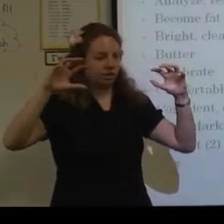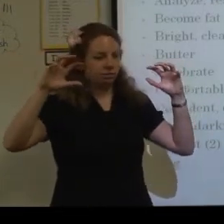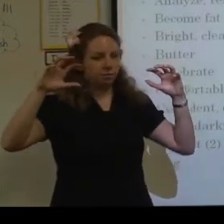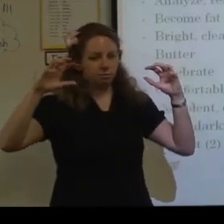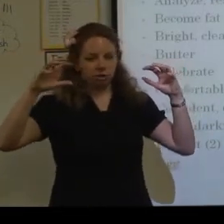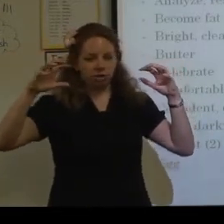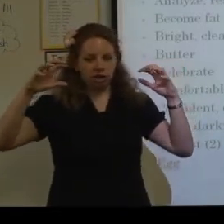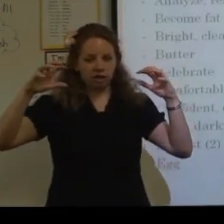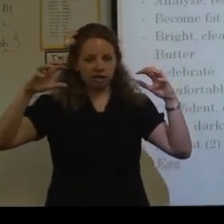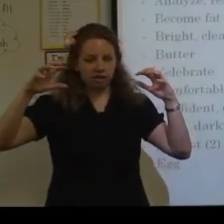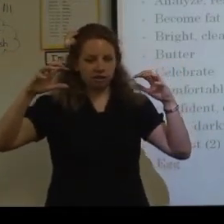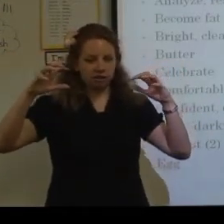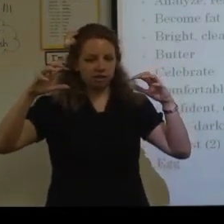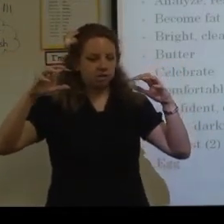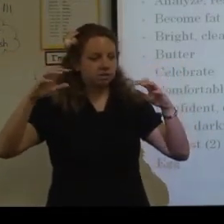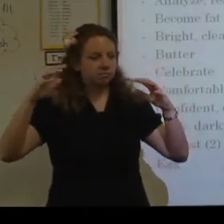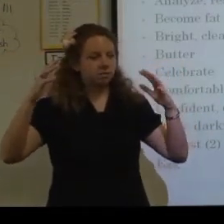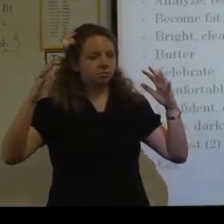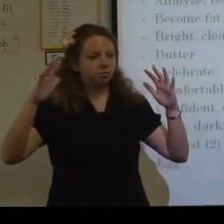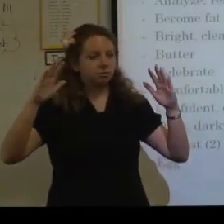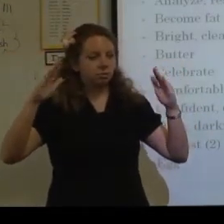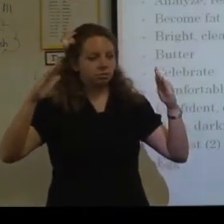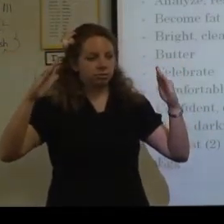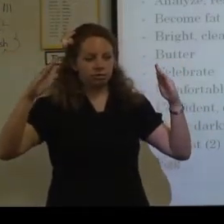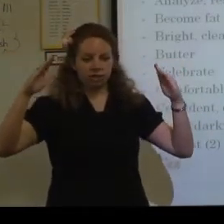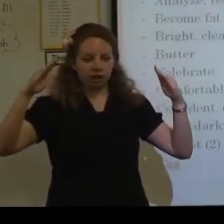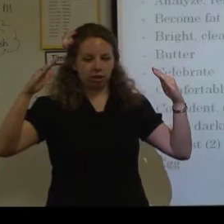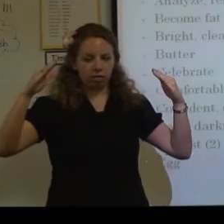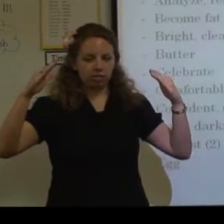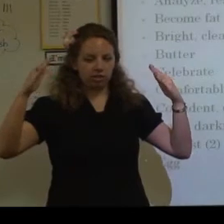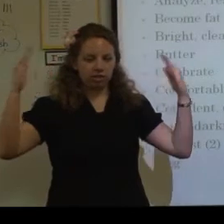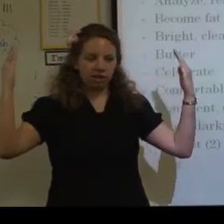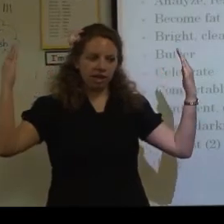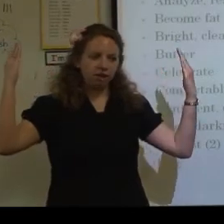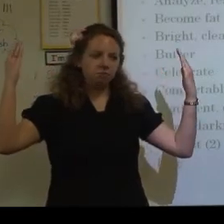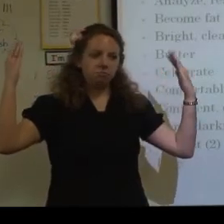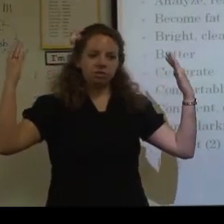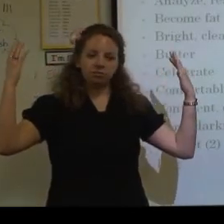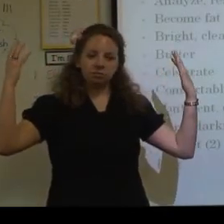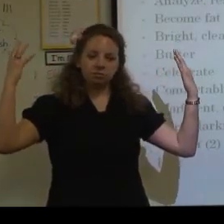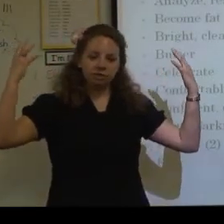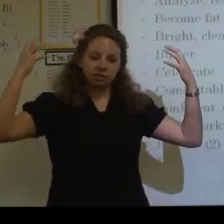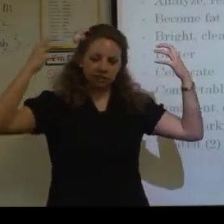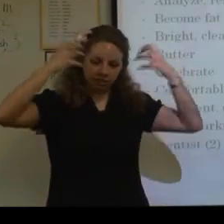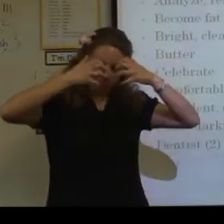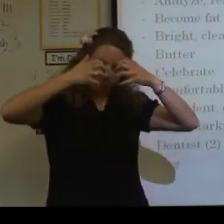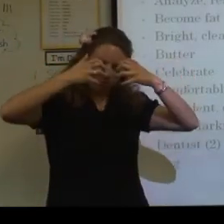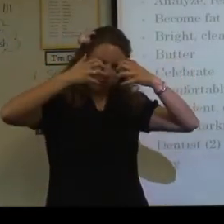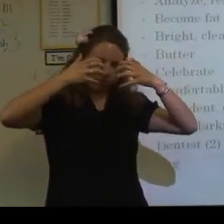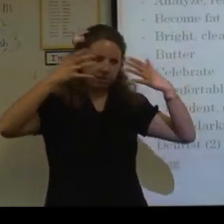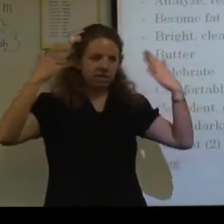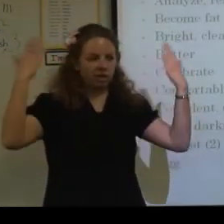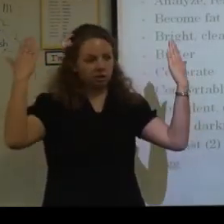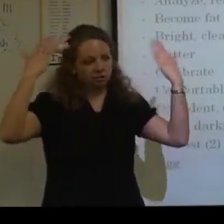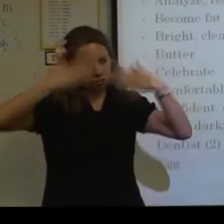a little bit more clawed hand. Some people do it more with just like a closed hand like that. But the movement's the same. So it's to here.